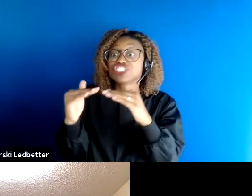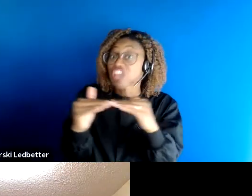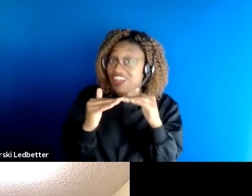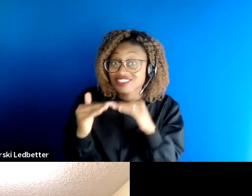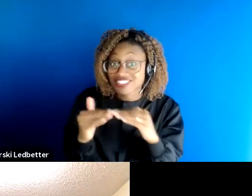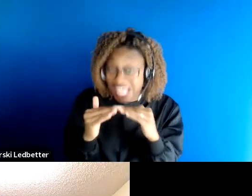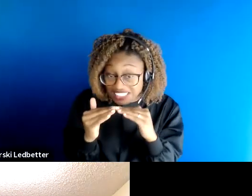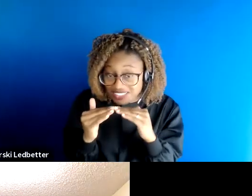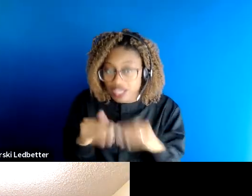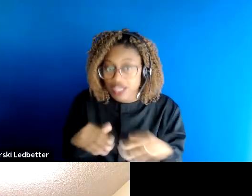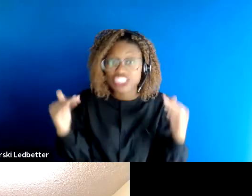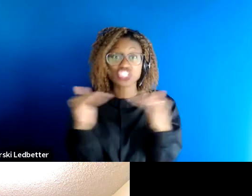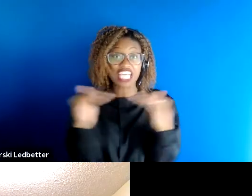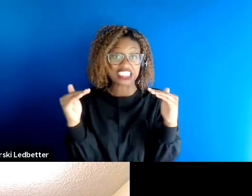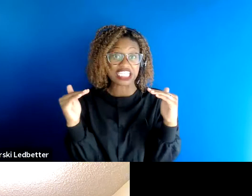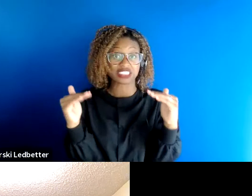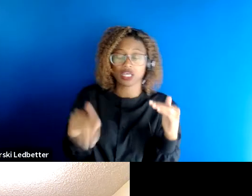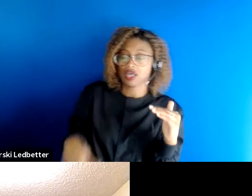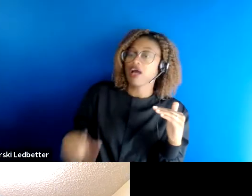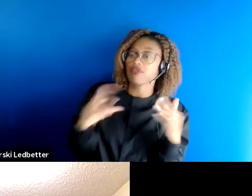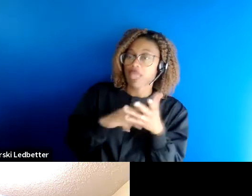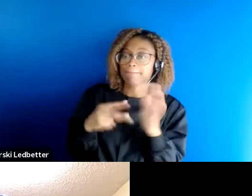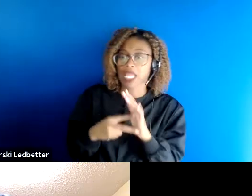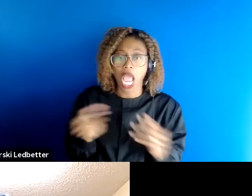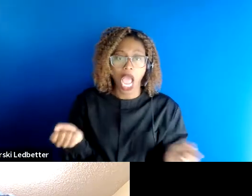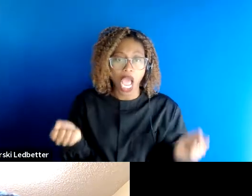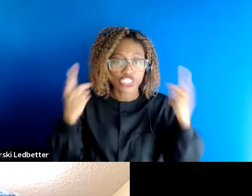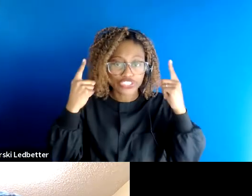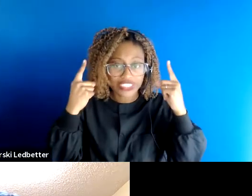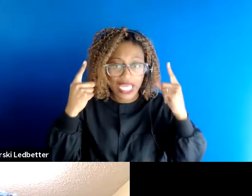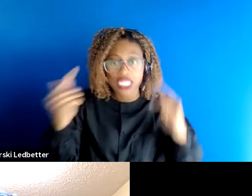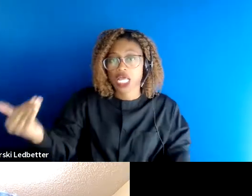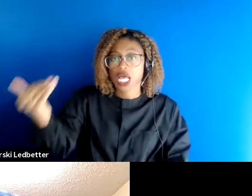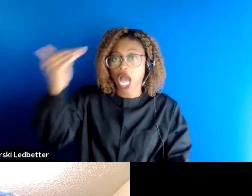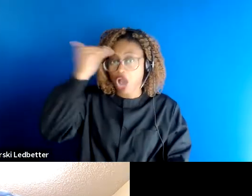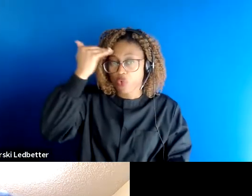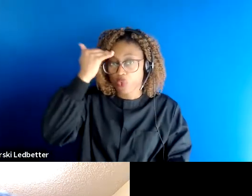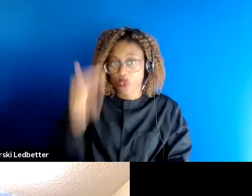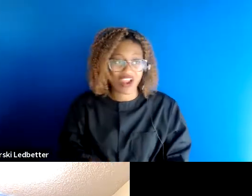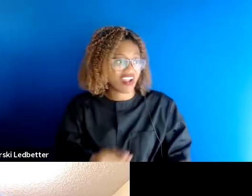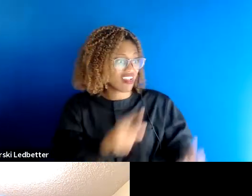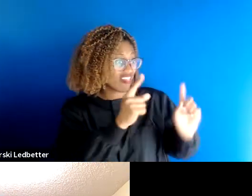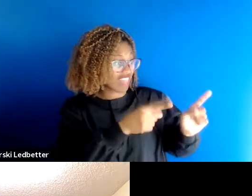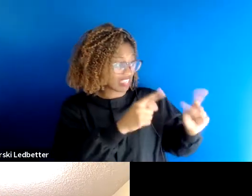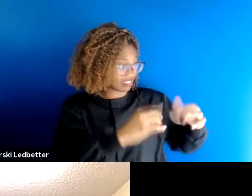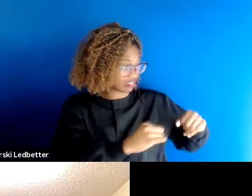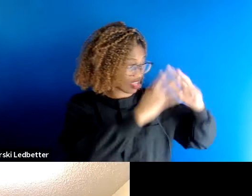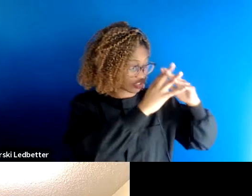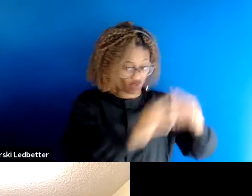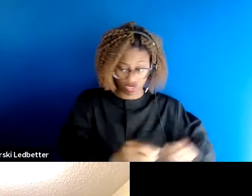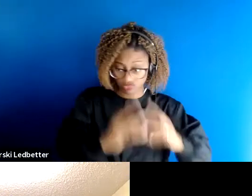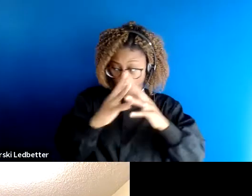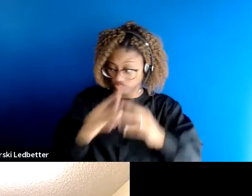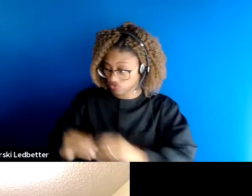mean that we are coming to an understanding and an awareness of those different constructs, those ways in which we